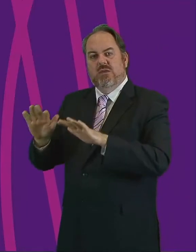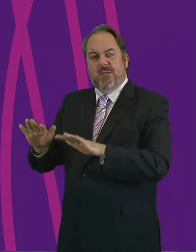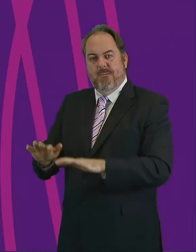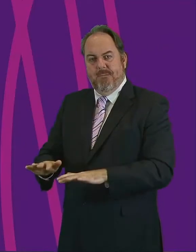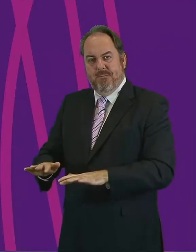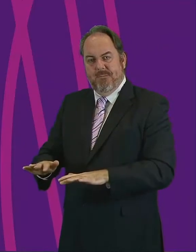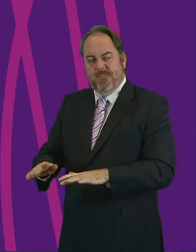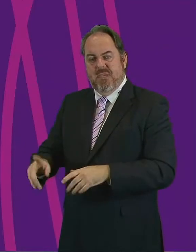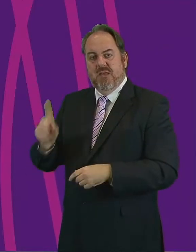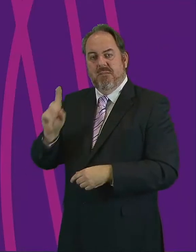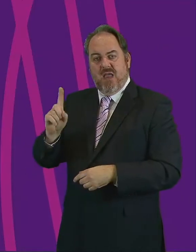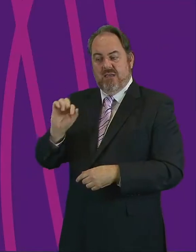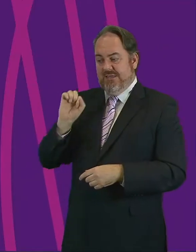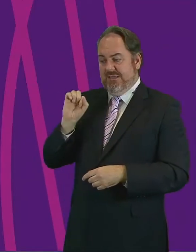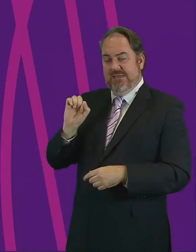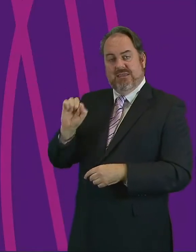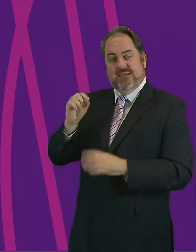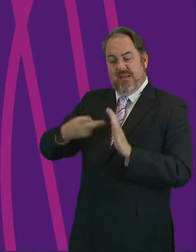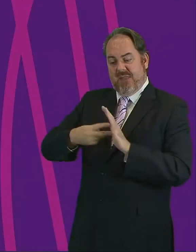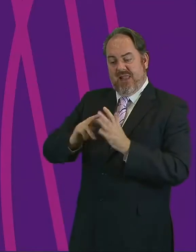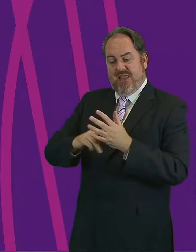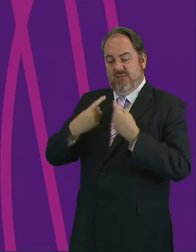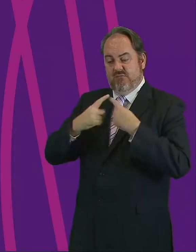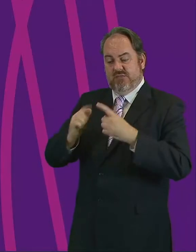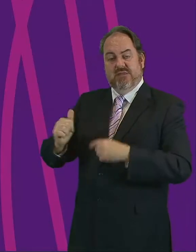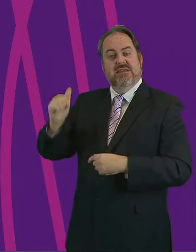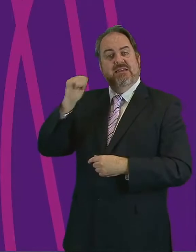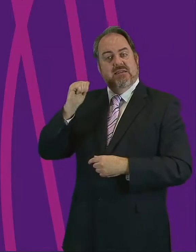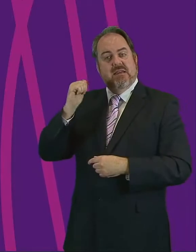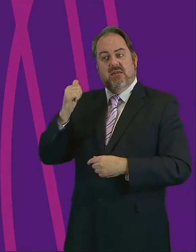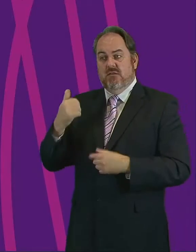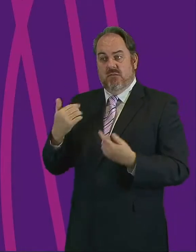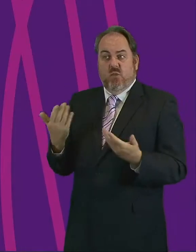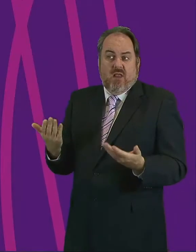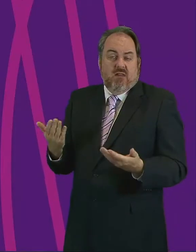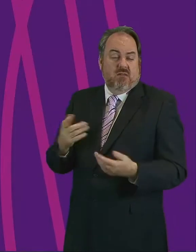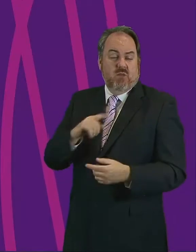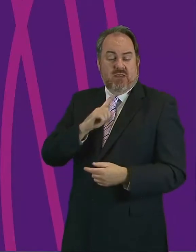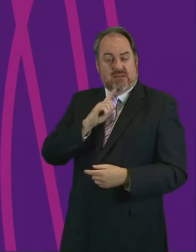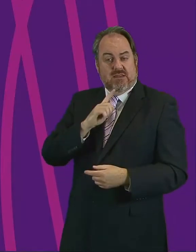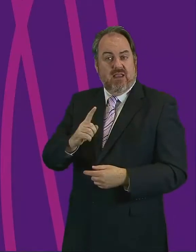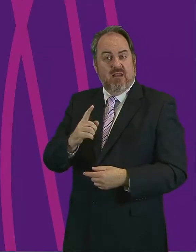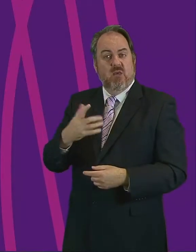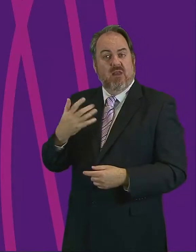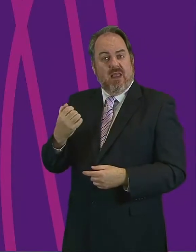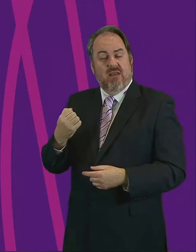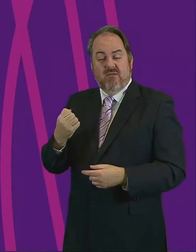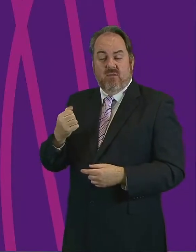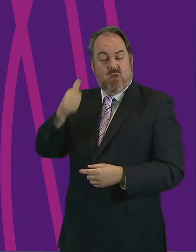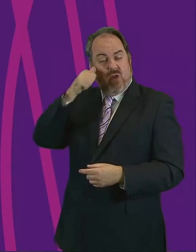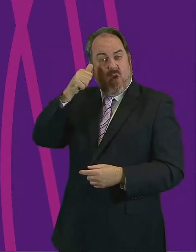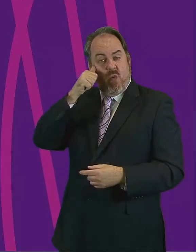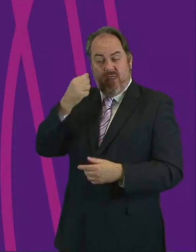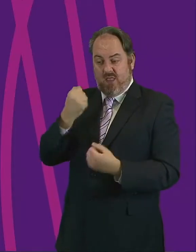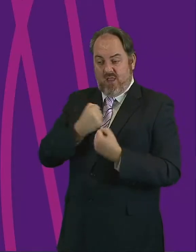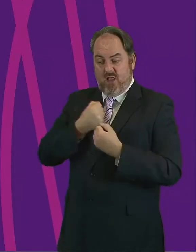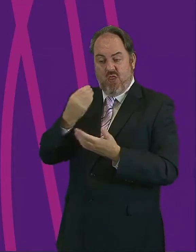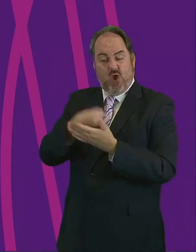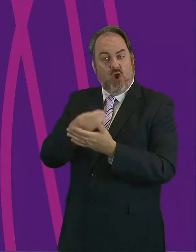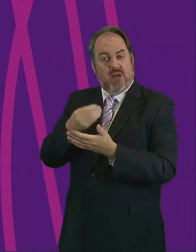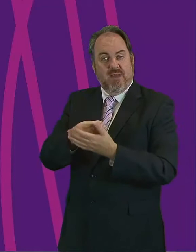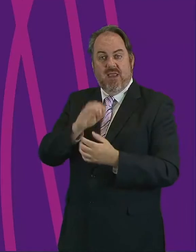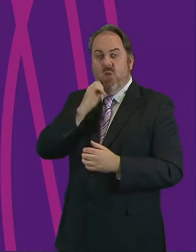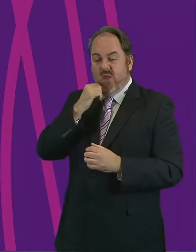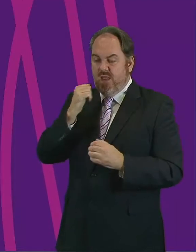the plan yesterday, yes, we know that there has been and will continue to be a contraction in the economy. We know from our